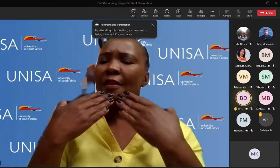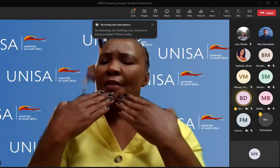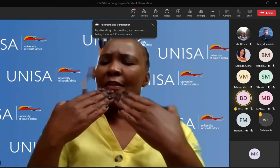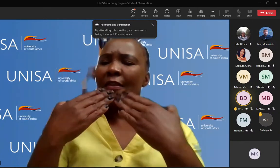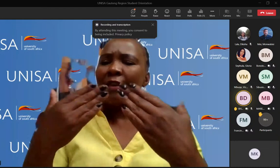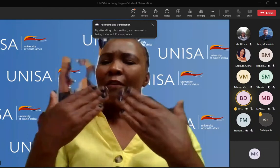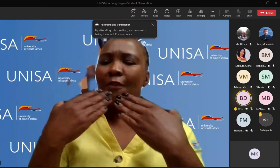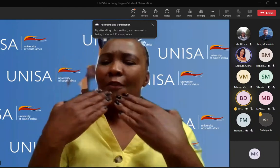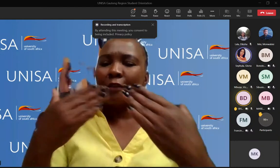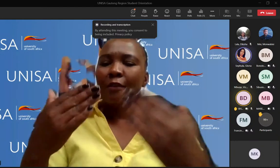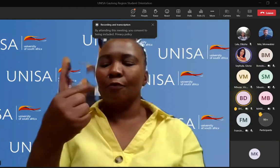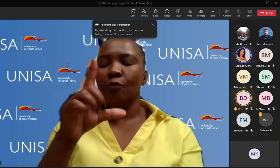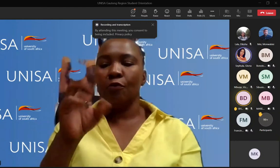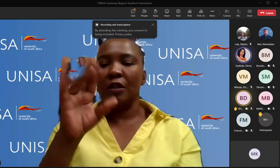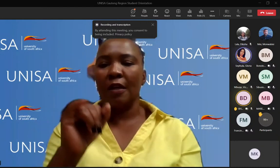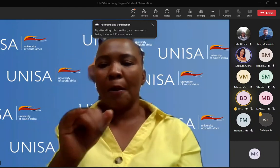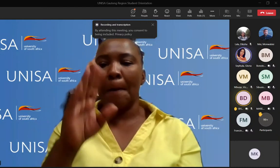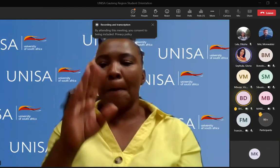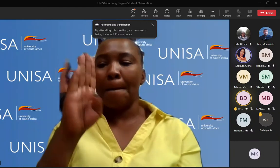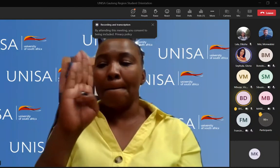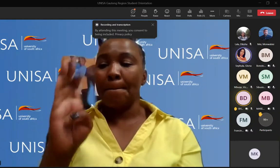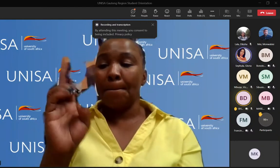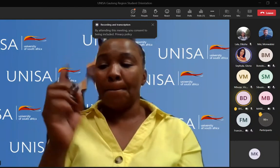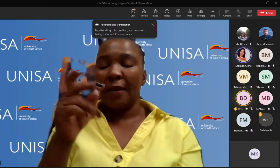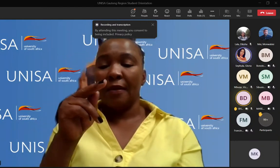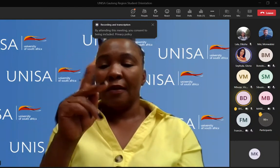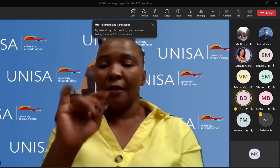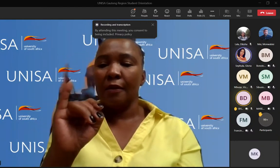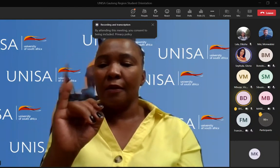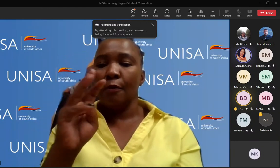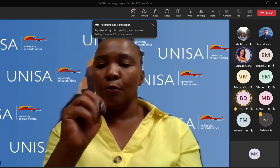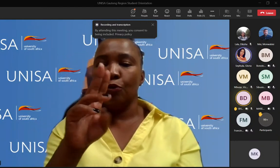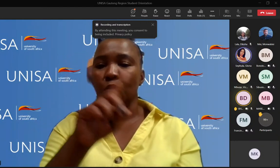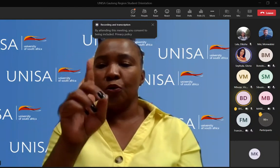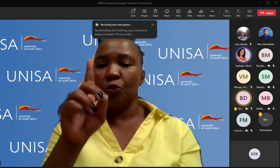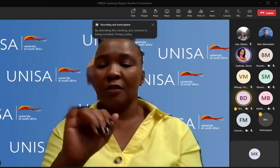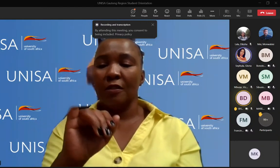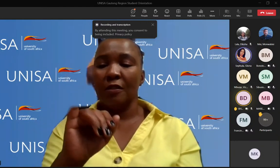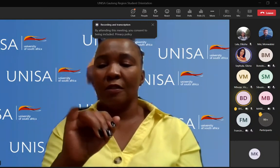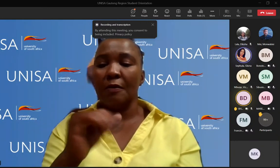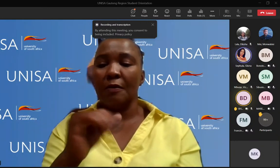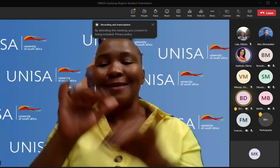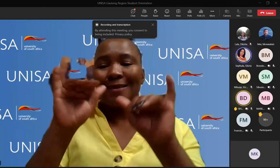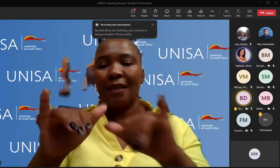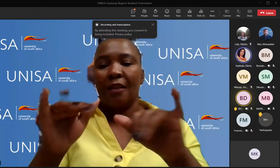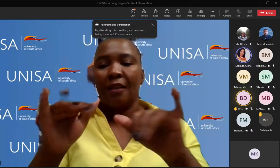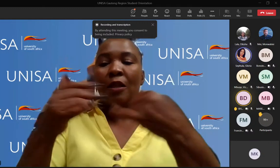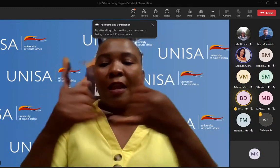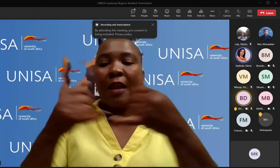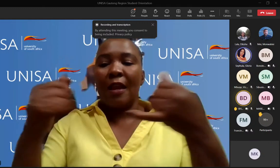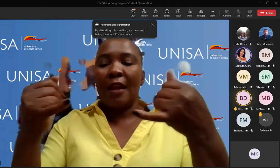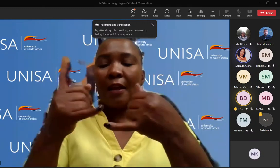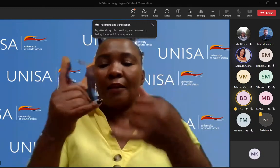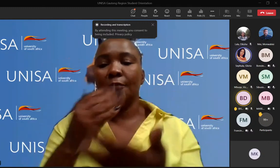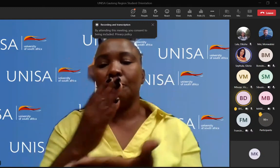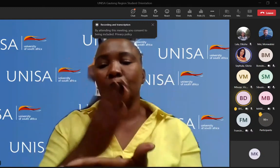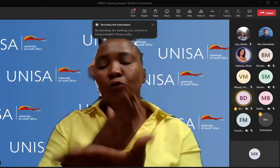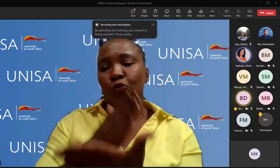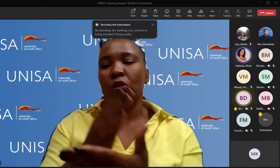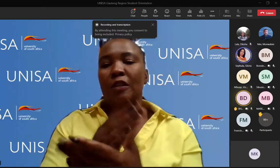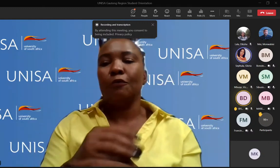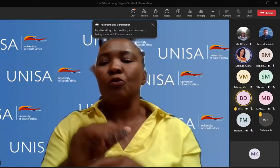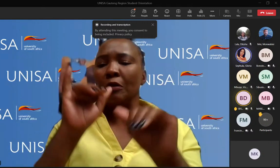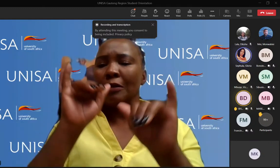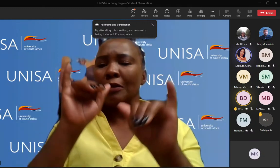very much and please please please stay on the line thank you for your question my man just make sure that you stay through